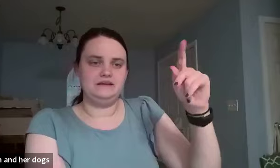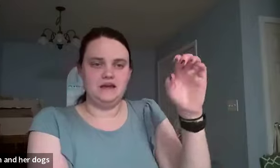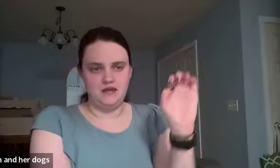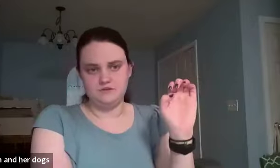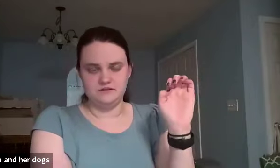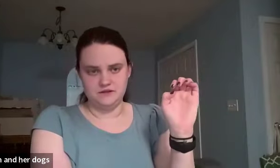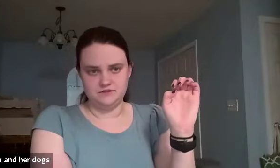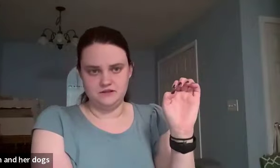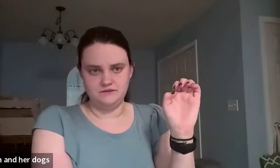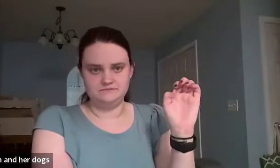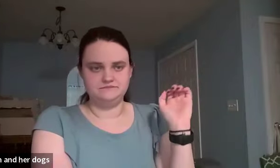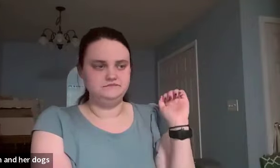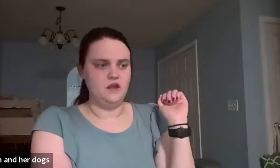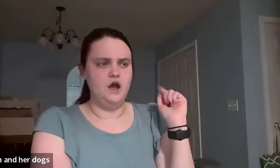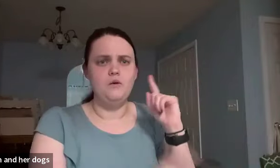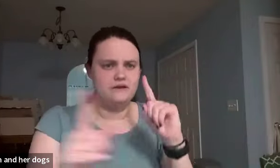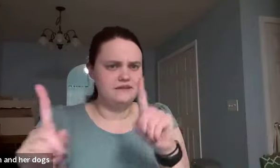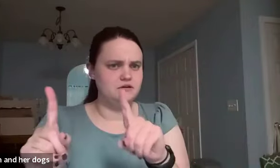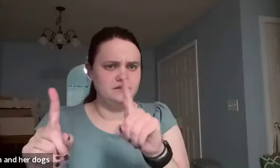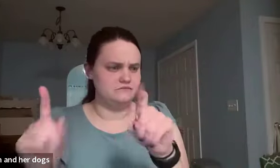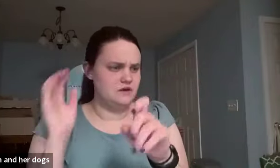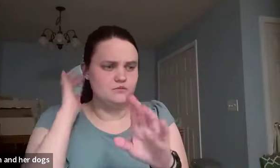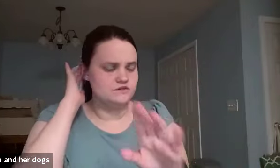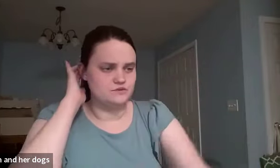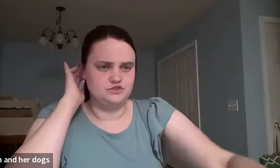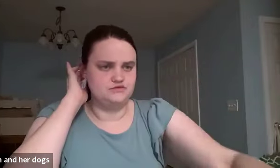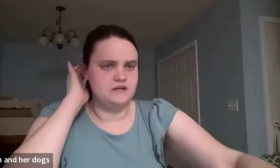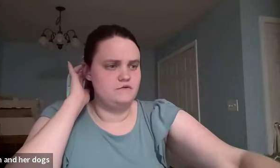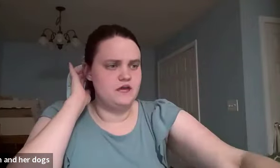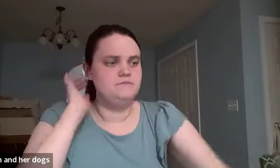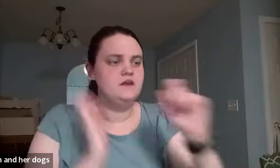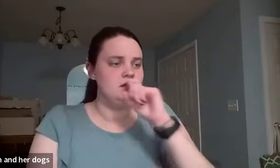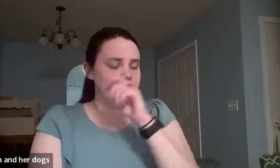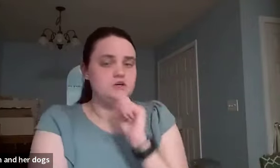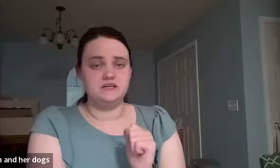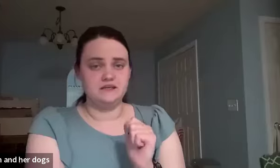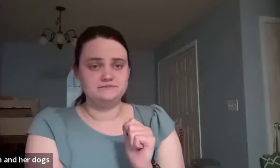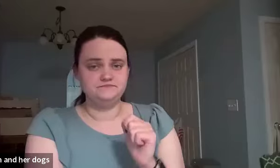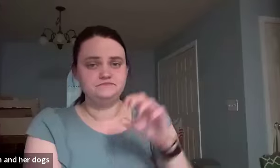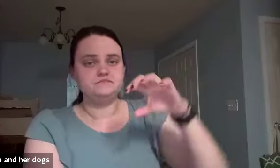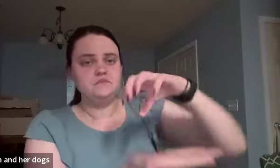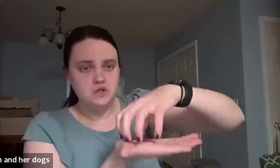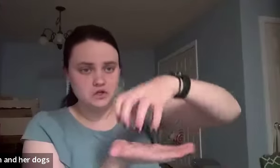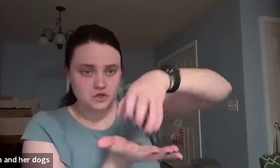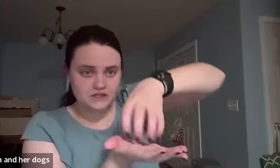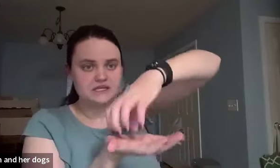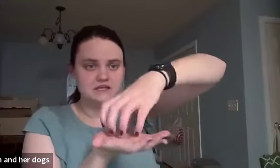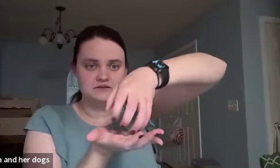or cake with the finger spelling. Oh, and then cookie. I almost was just ready to move ahead. Cookie,